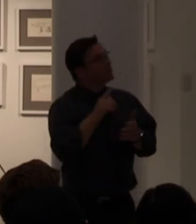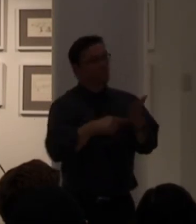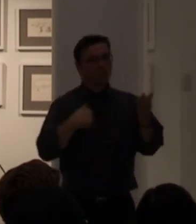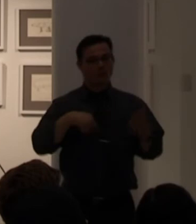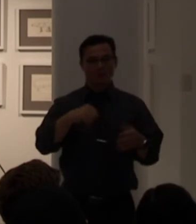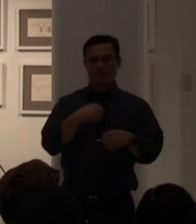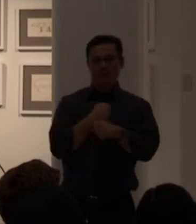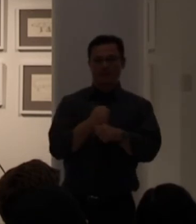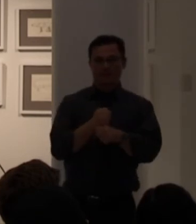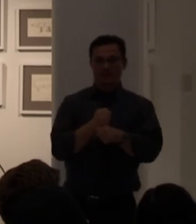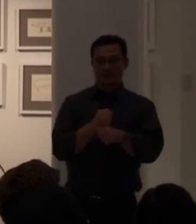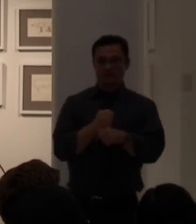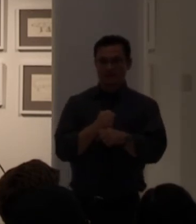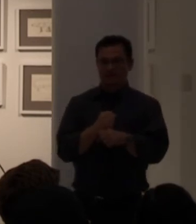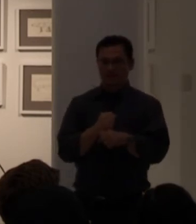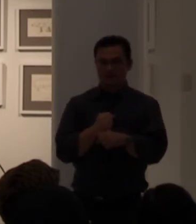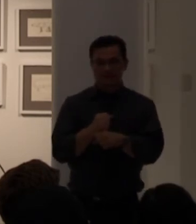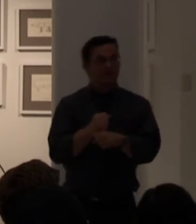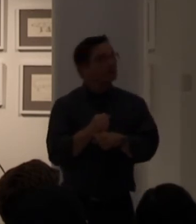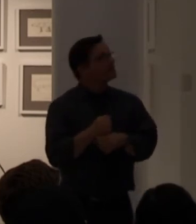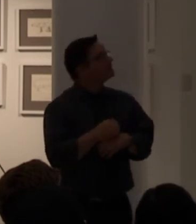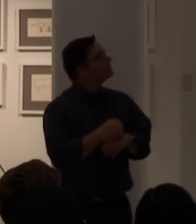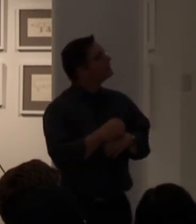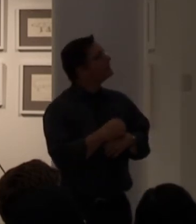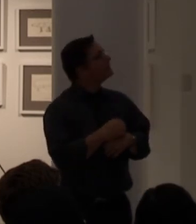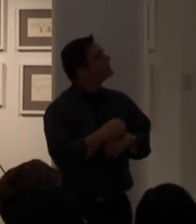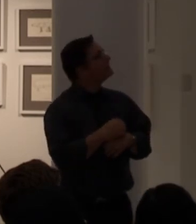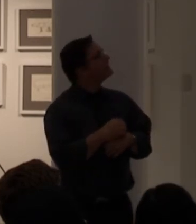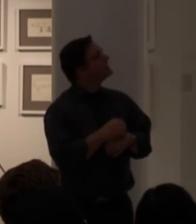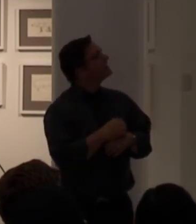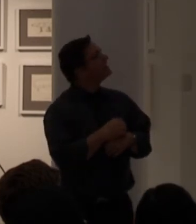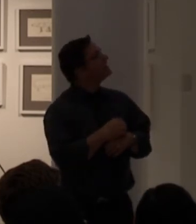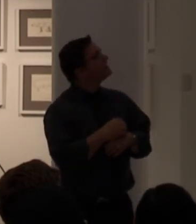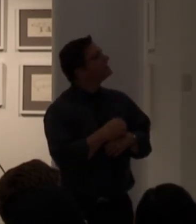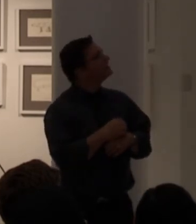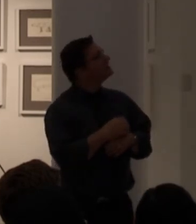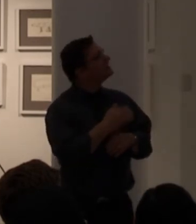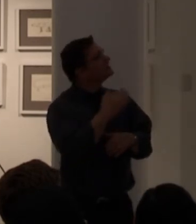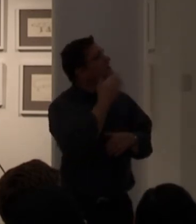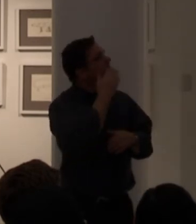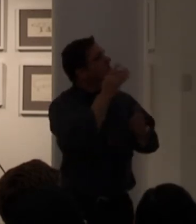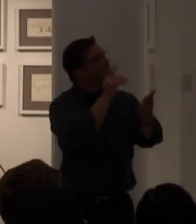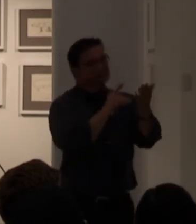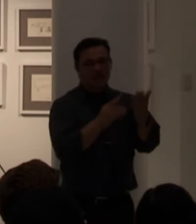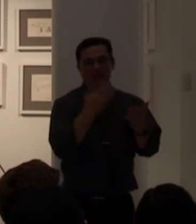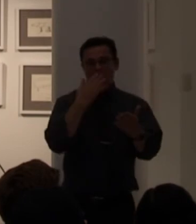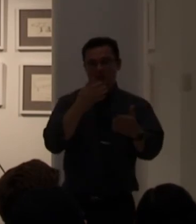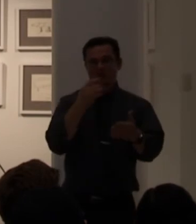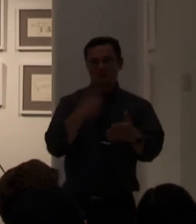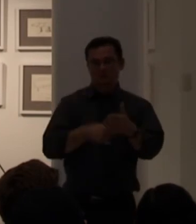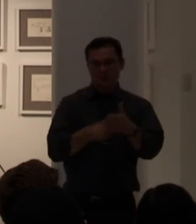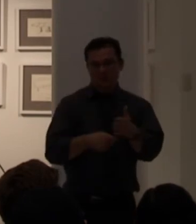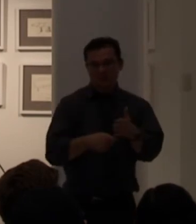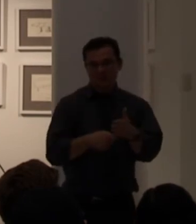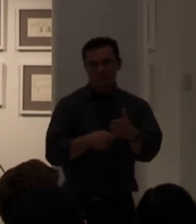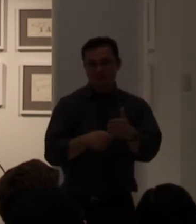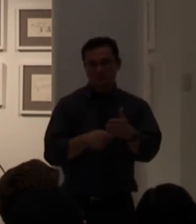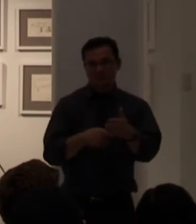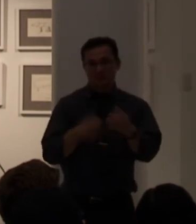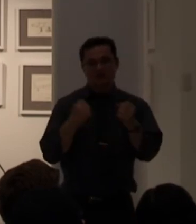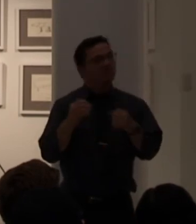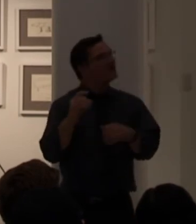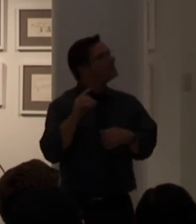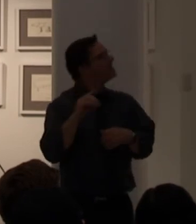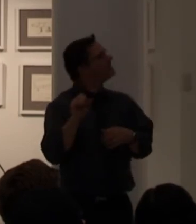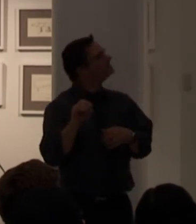him down in history. You know, a designer of affordable prices. You know, nobody else has ever said